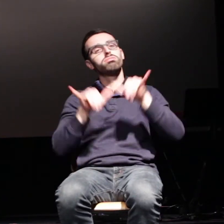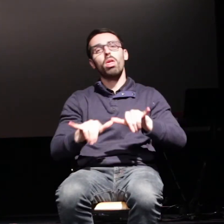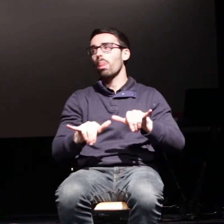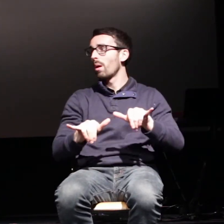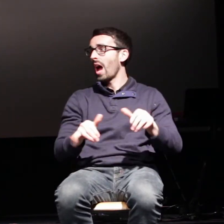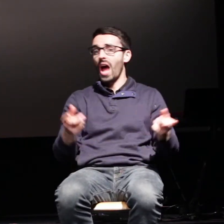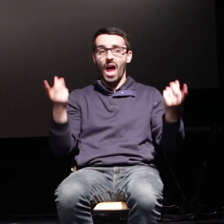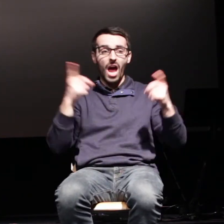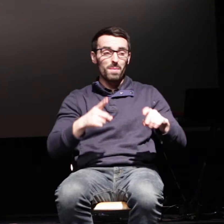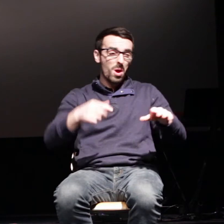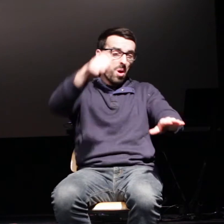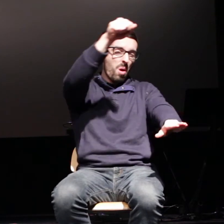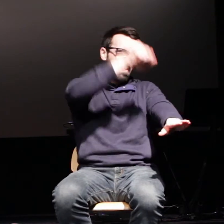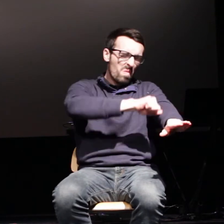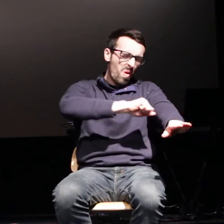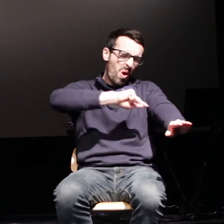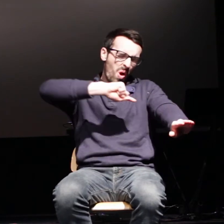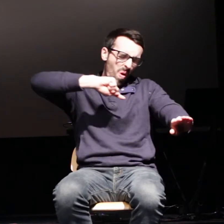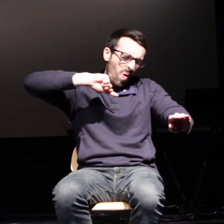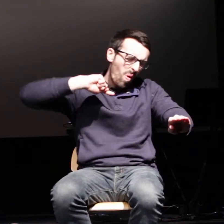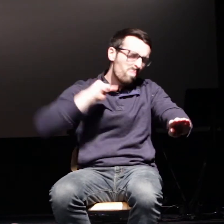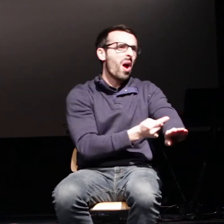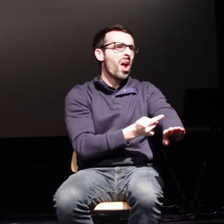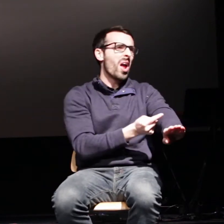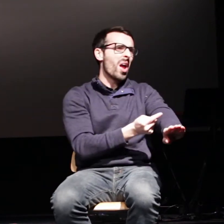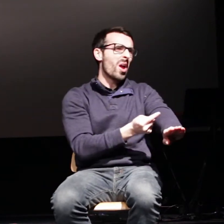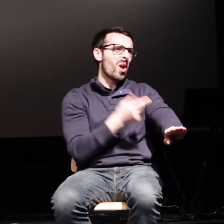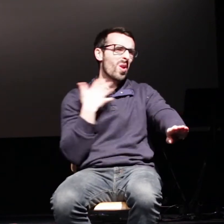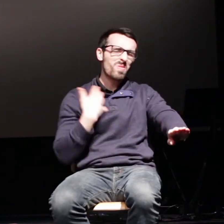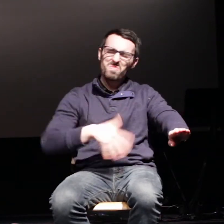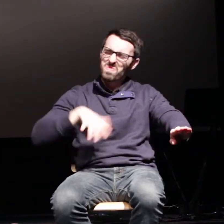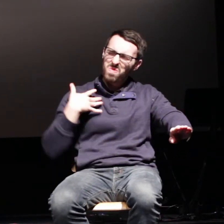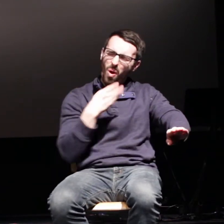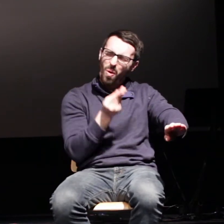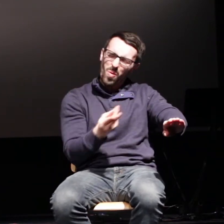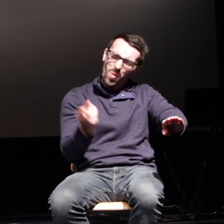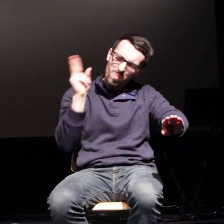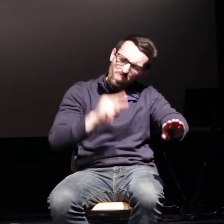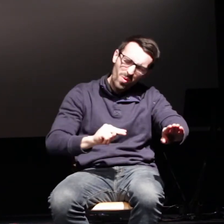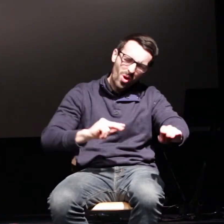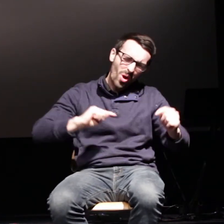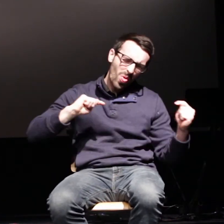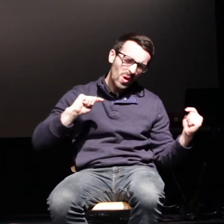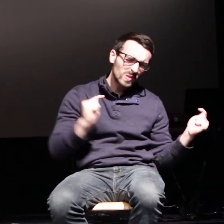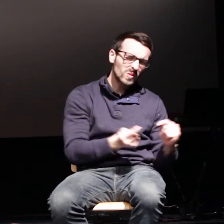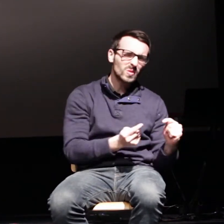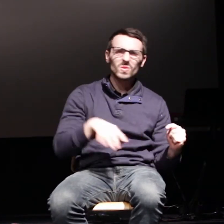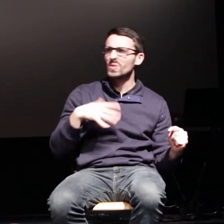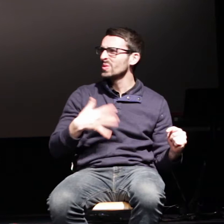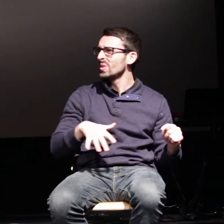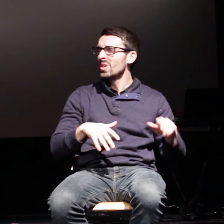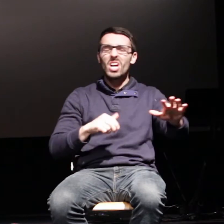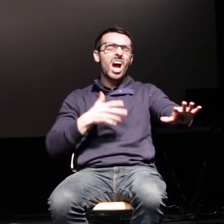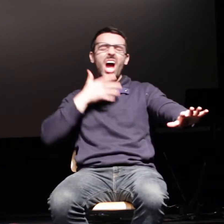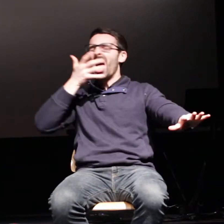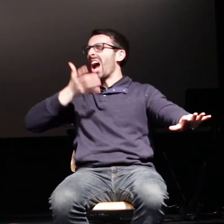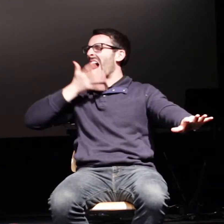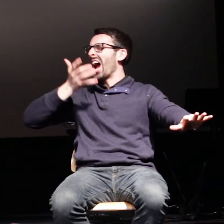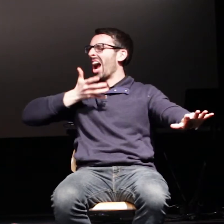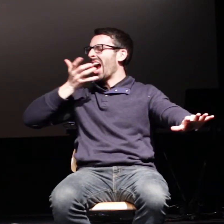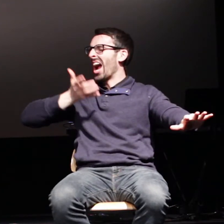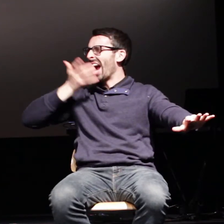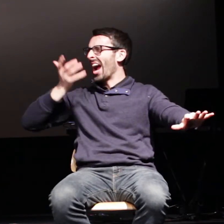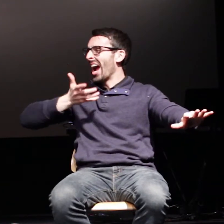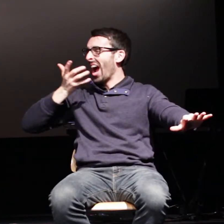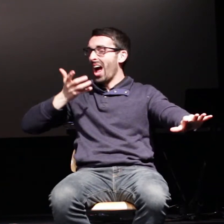all of a sudden there's just pain. I mean, searing agony kind of pain. And I'm yelling and screaming, and I burned